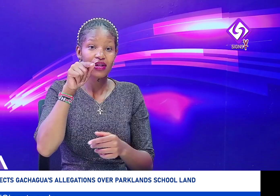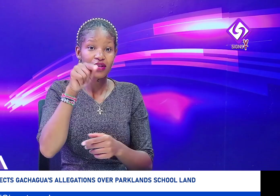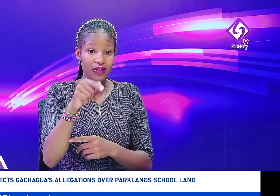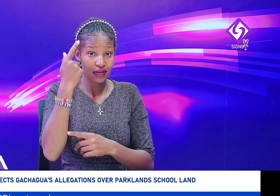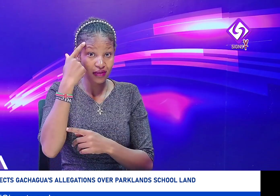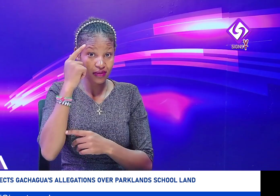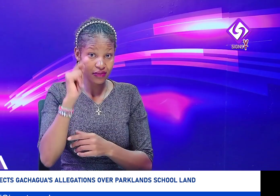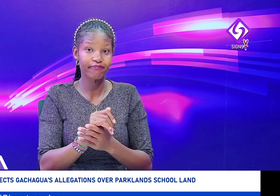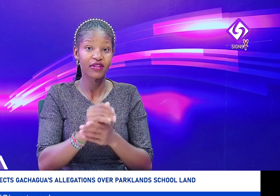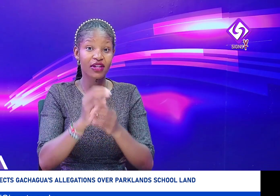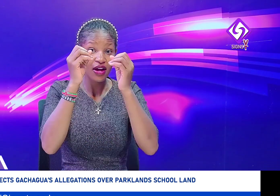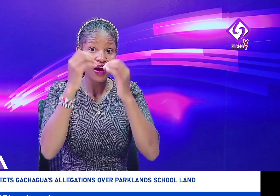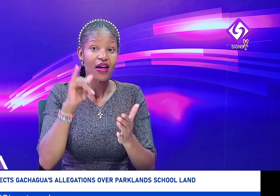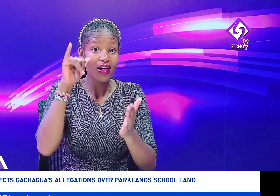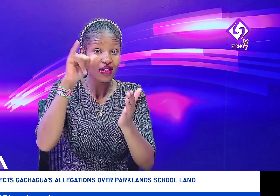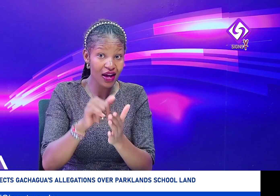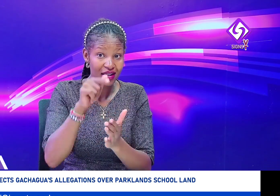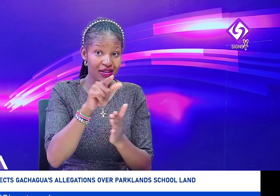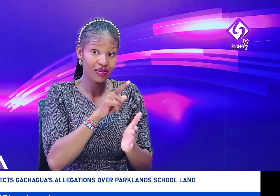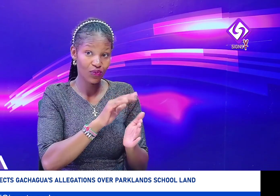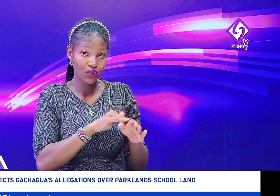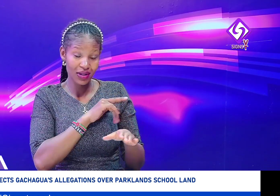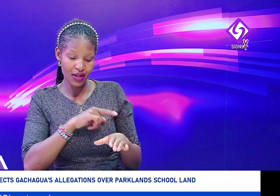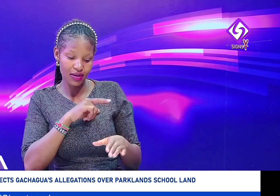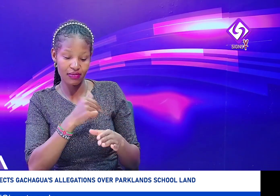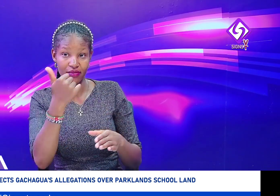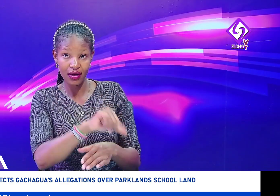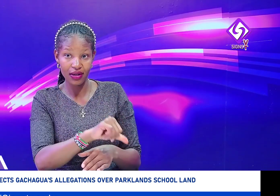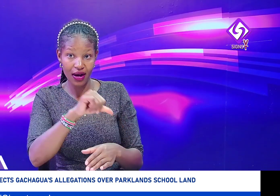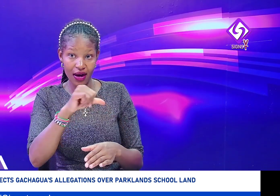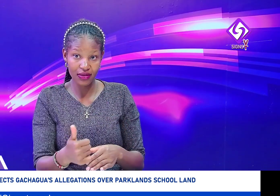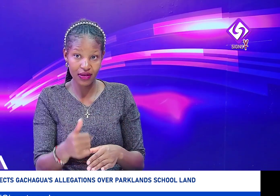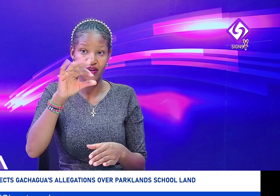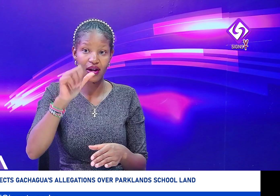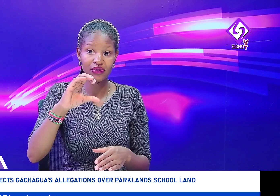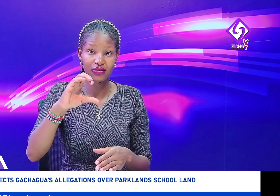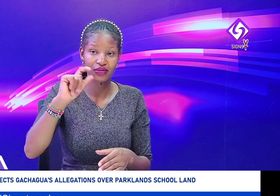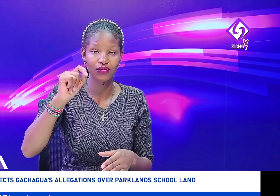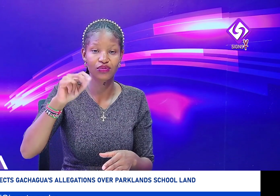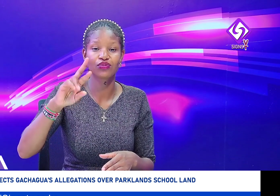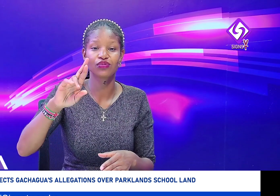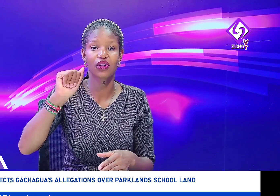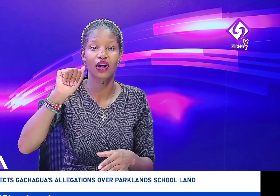from the illegal alienation of public land for private development.